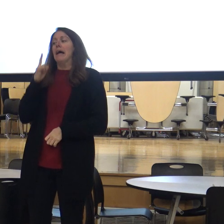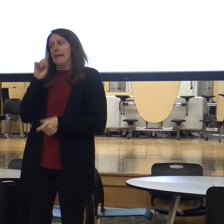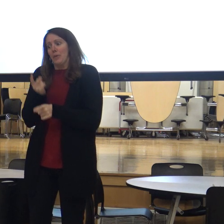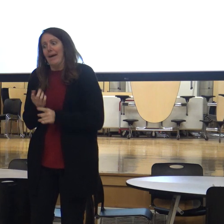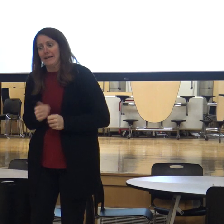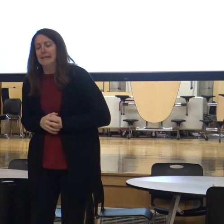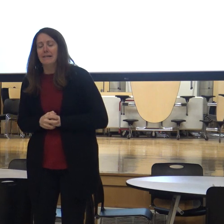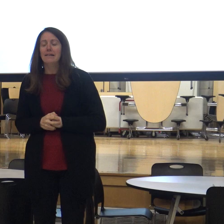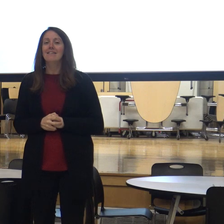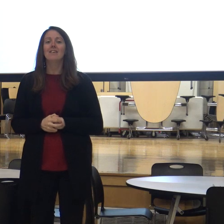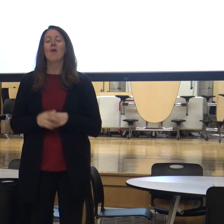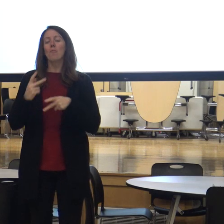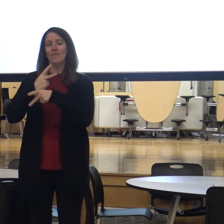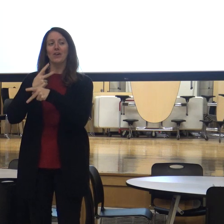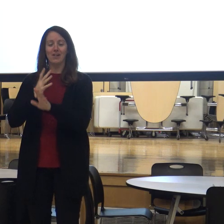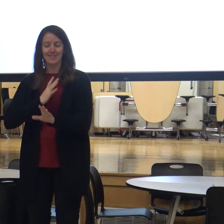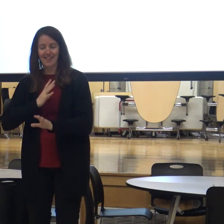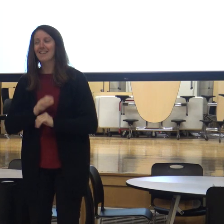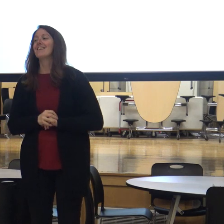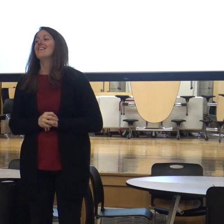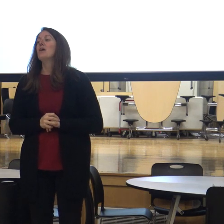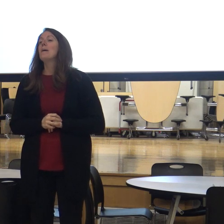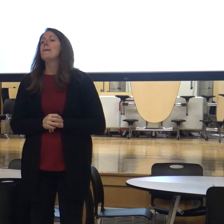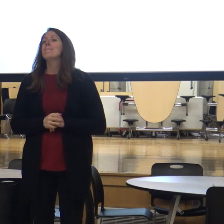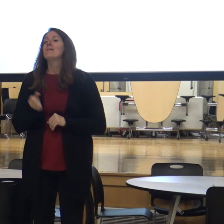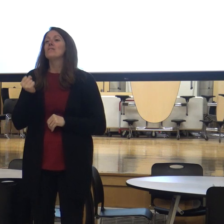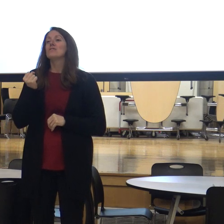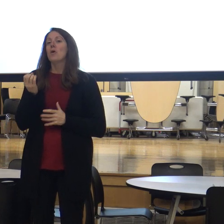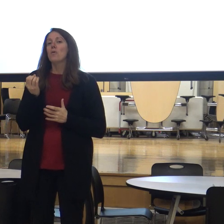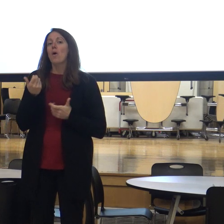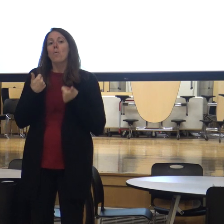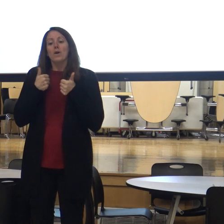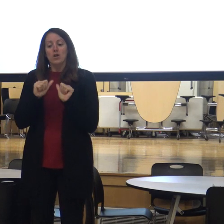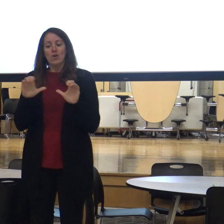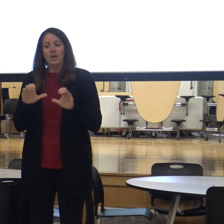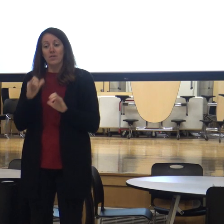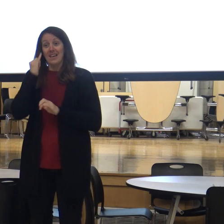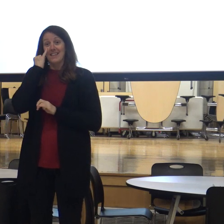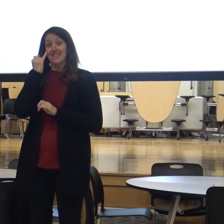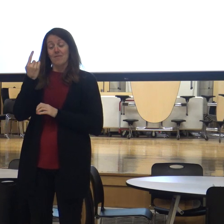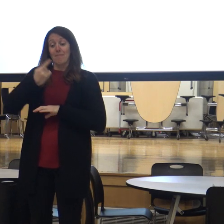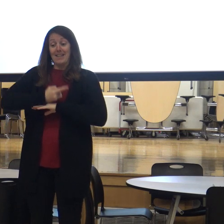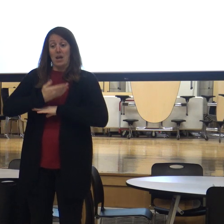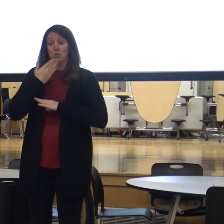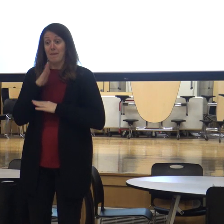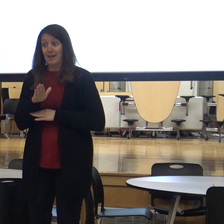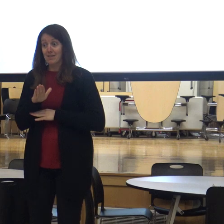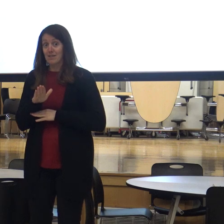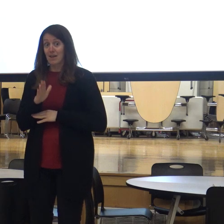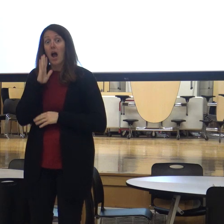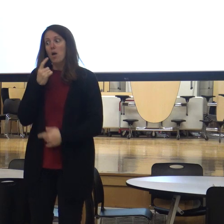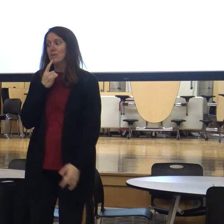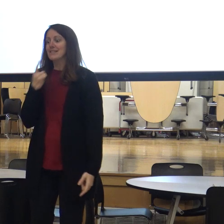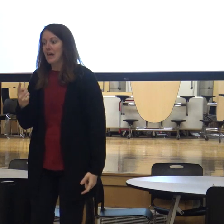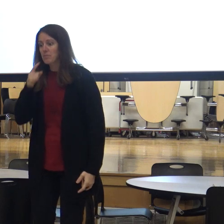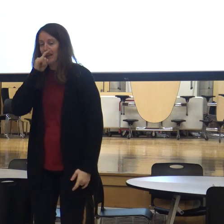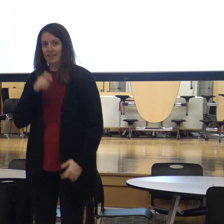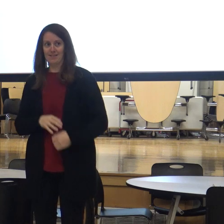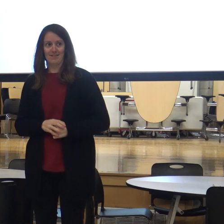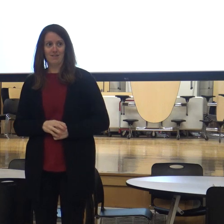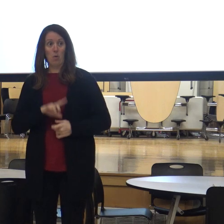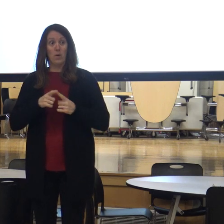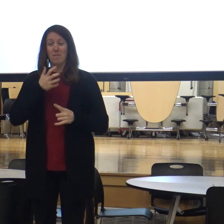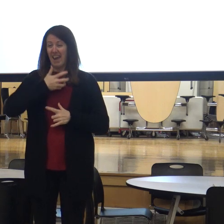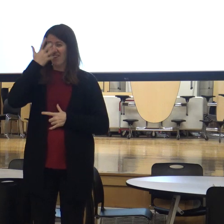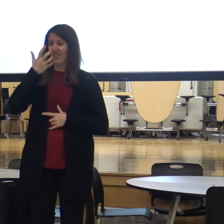sir. I don't know. We'll figure this out. So what I tried to do is when I had a bad day, I would tell my kids. When I would get angry, I would tell my kids,